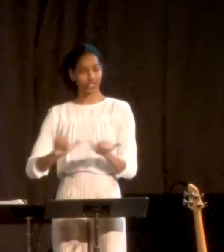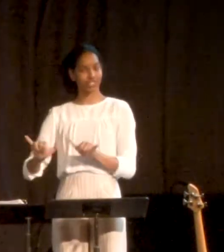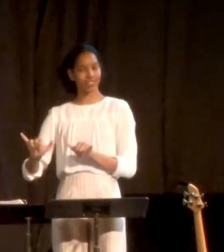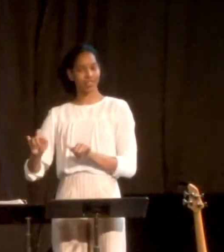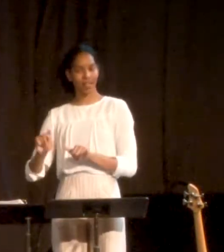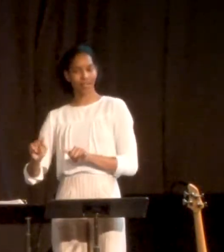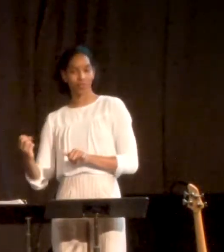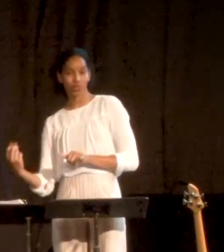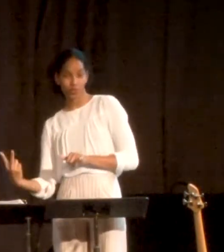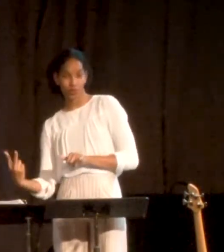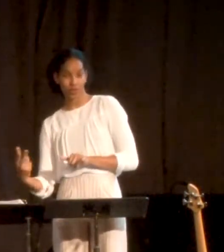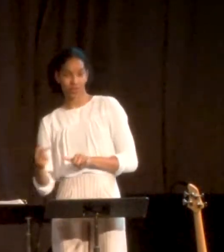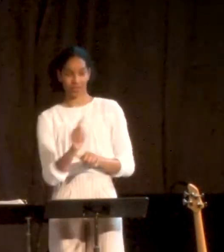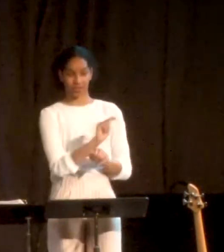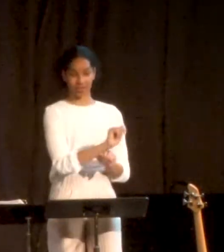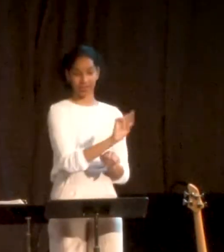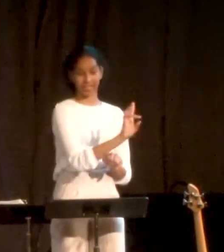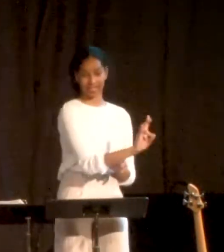12.